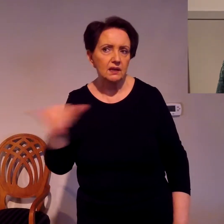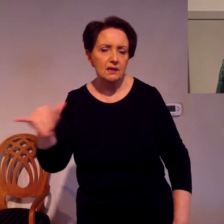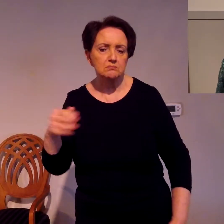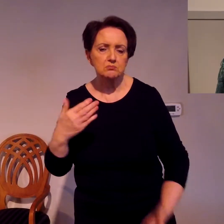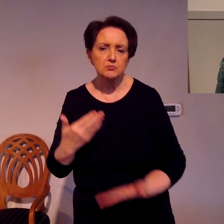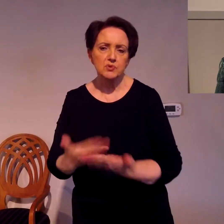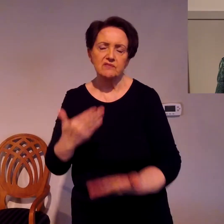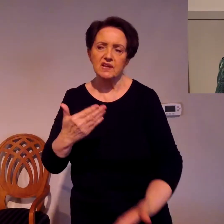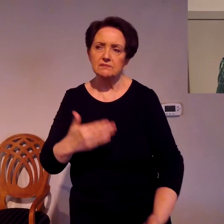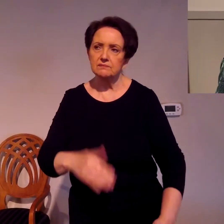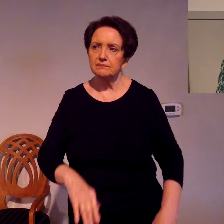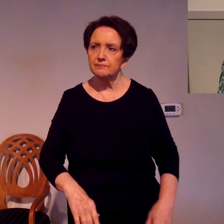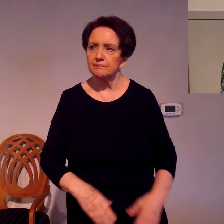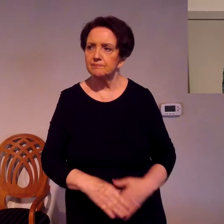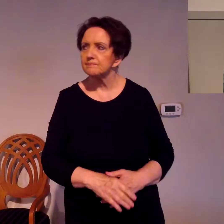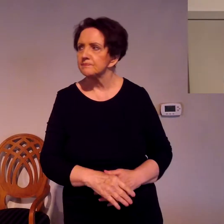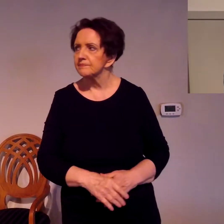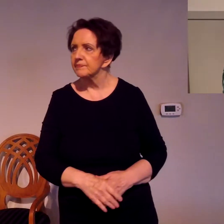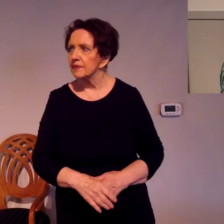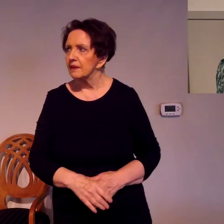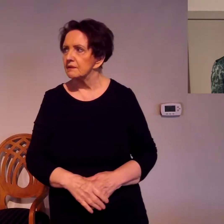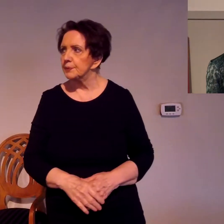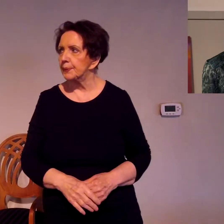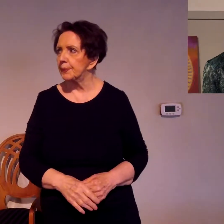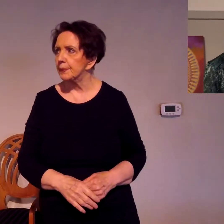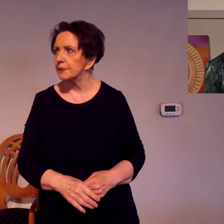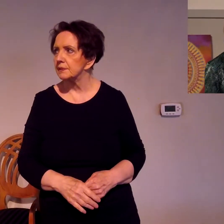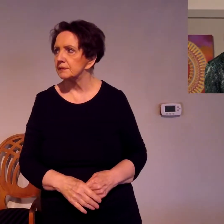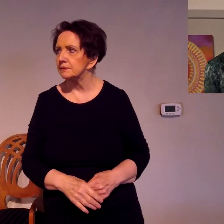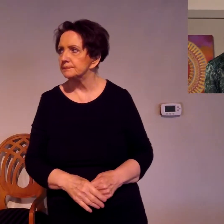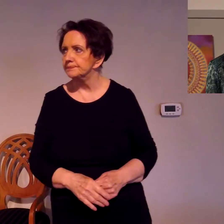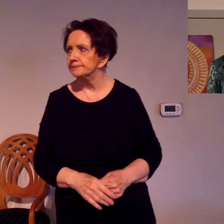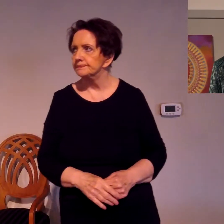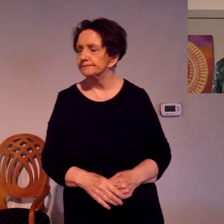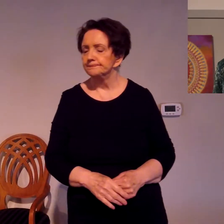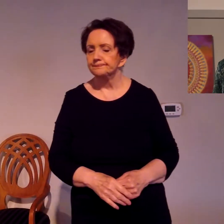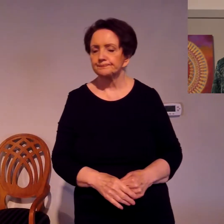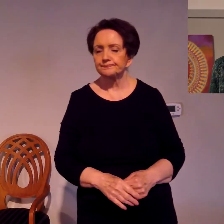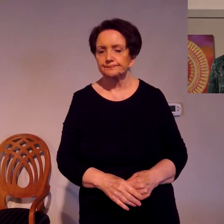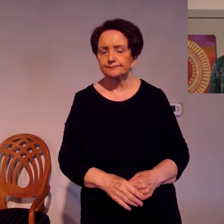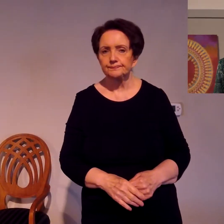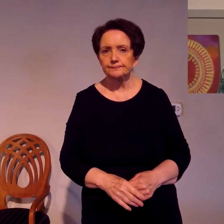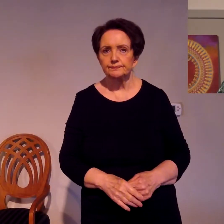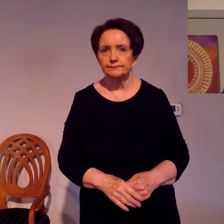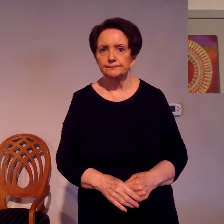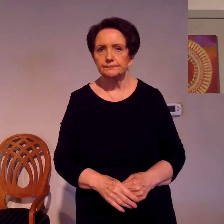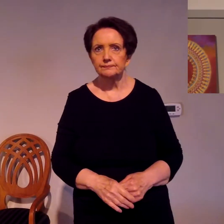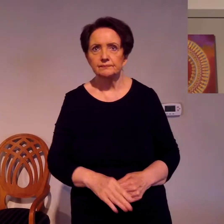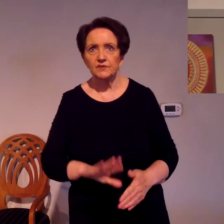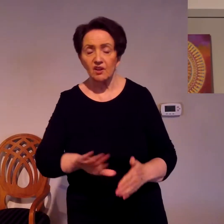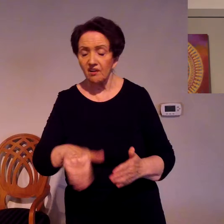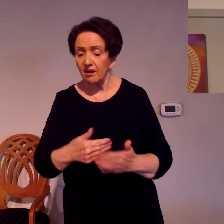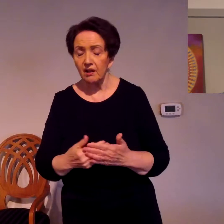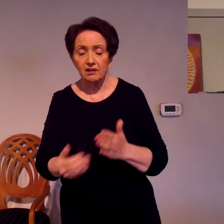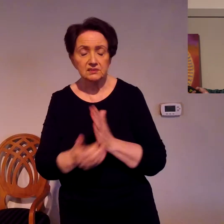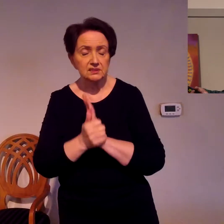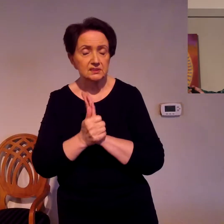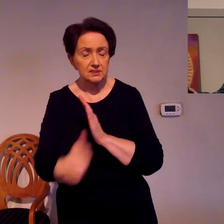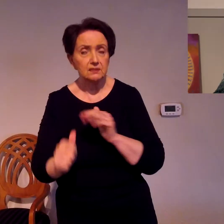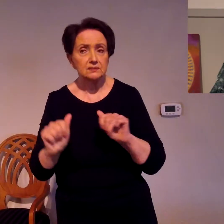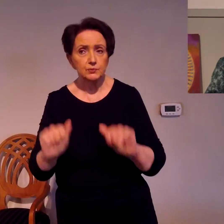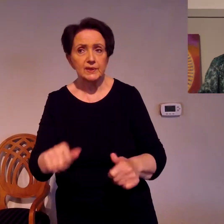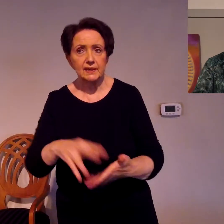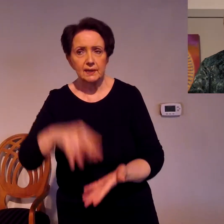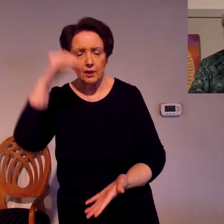energetic. And so, so these are things that we can they're all skills we can learn. You don't have to change who